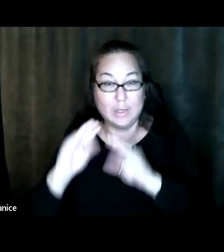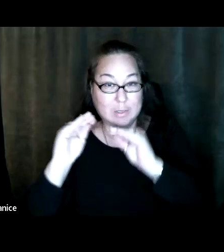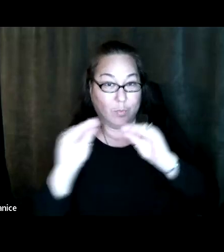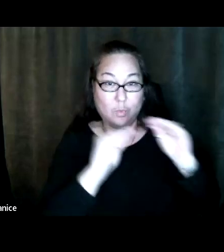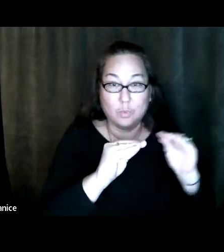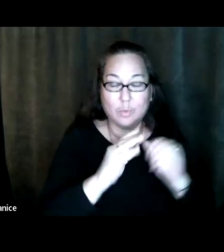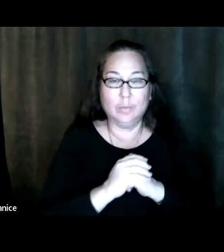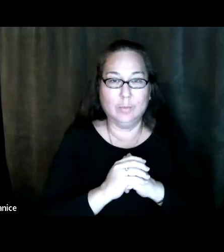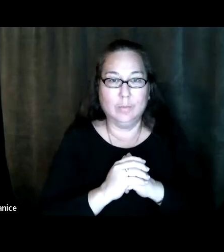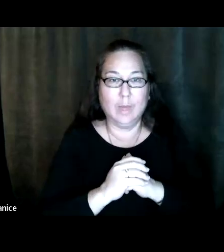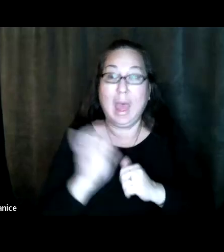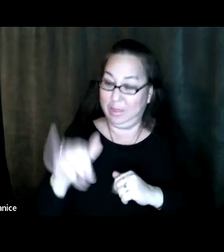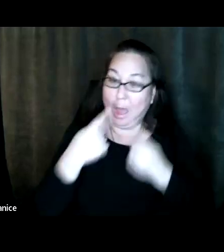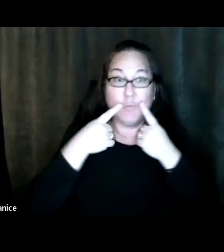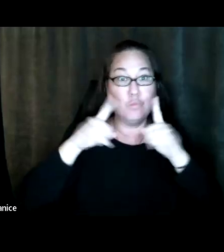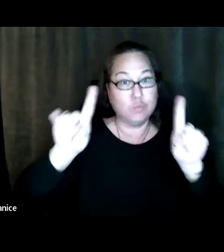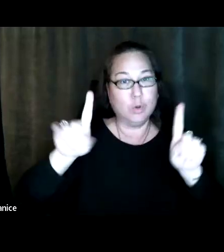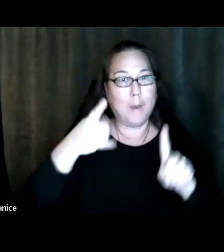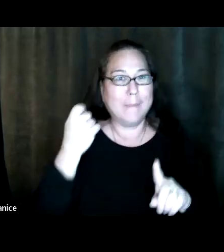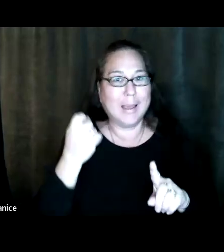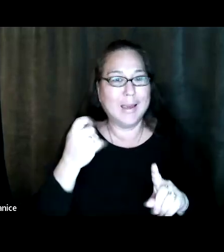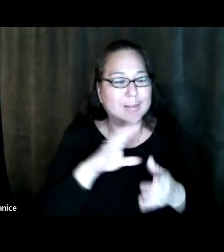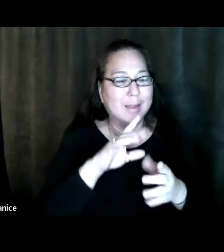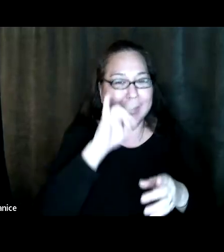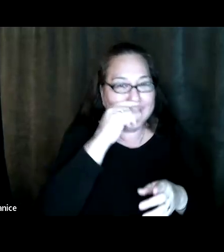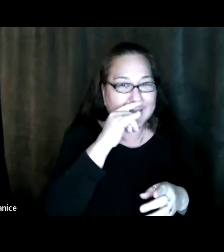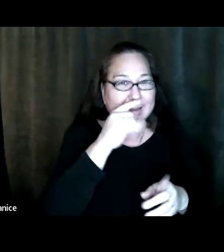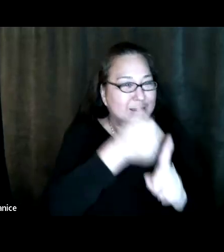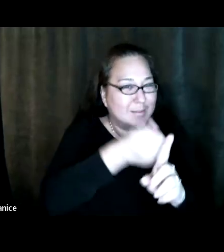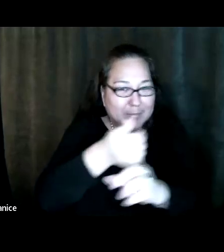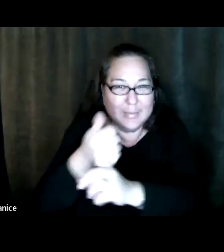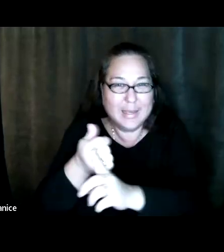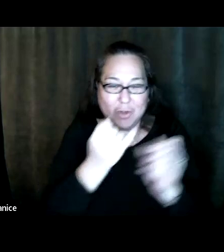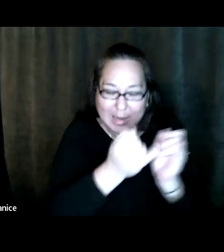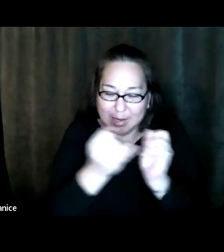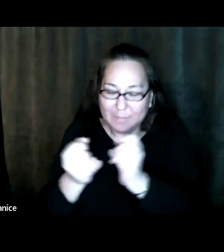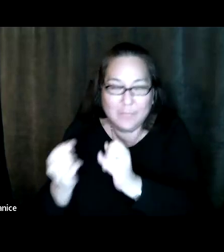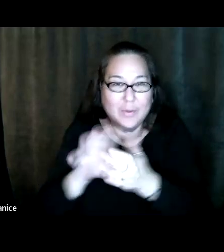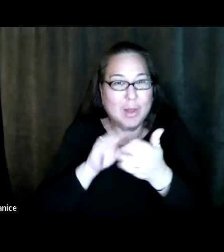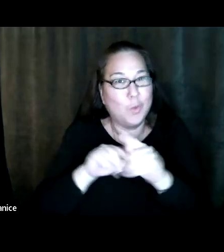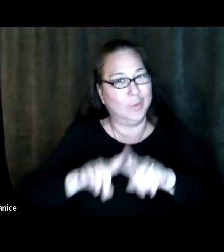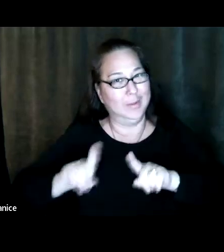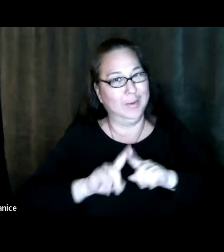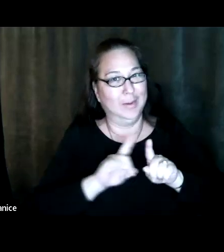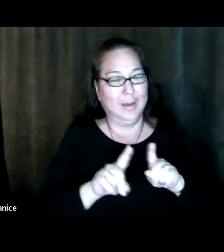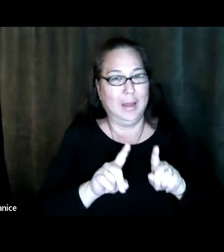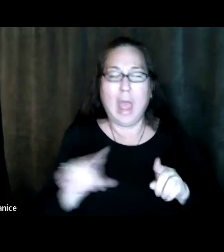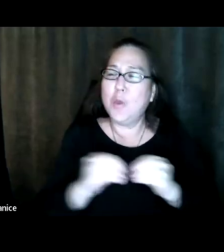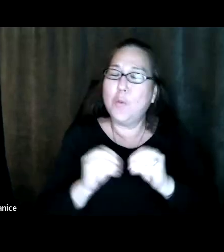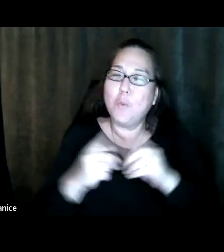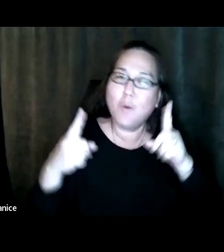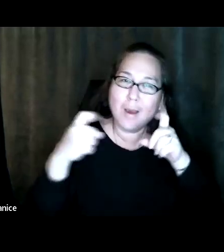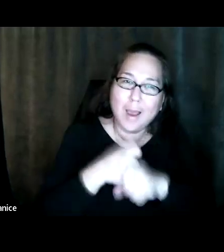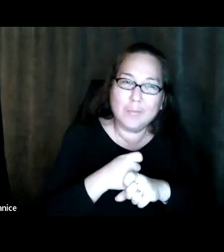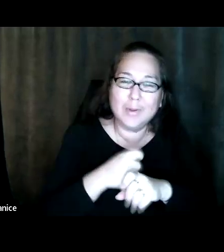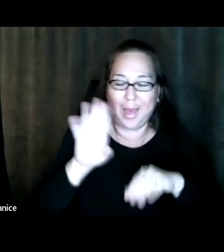Bates worked because kids learn differently and because kids are much more complicated than a checkbox or a single